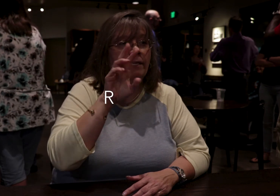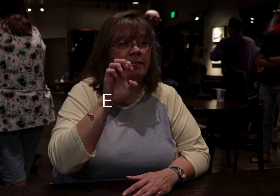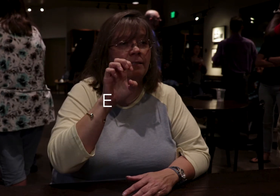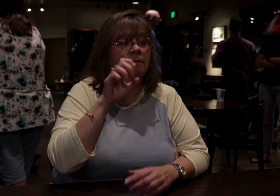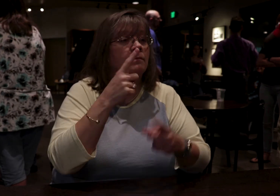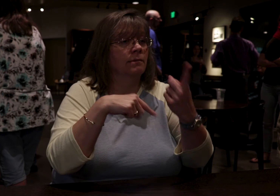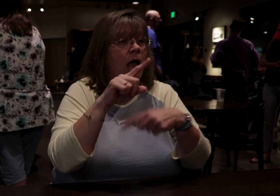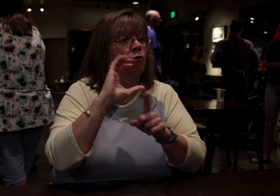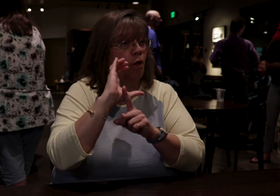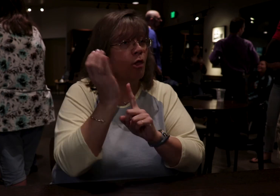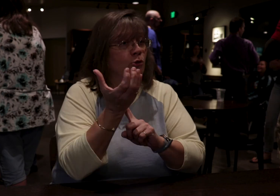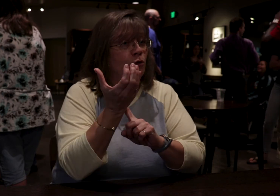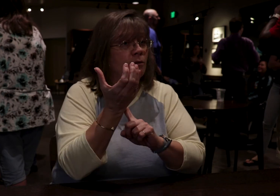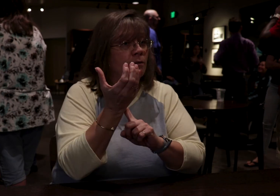C-U-L-T-U-R-E. It was signed like this, culture.